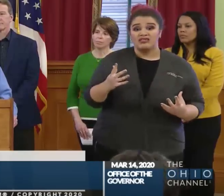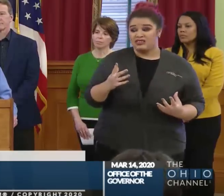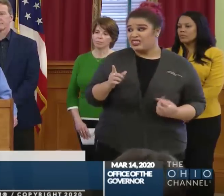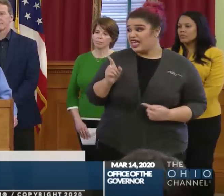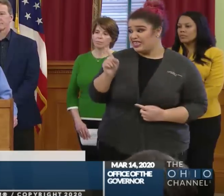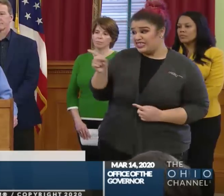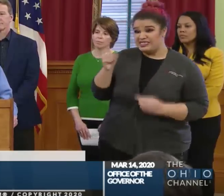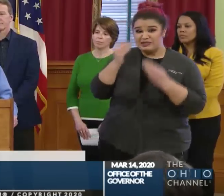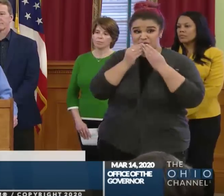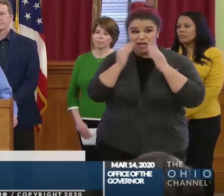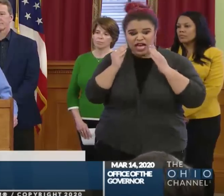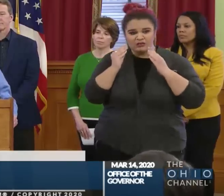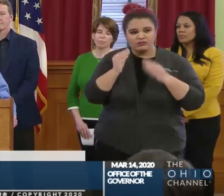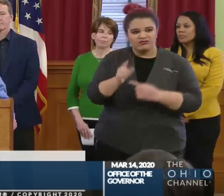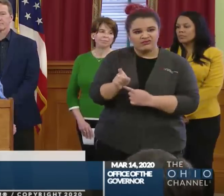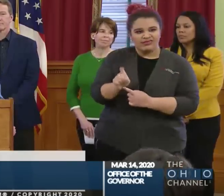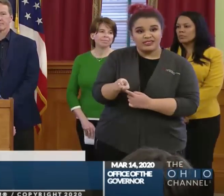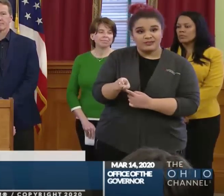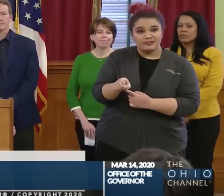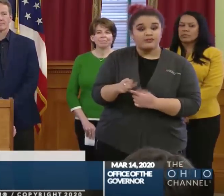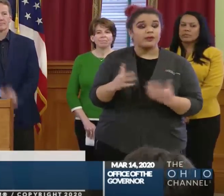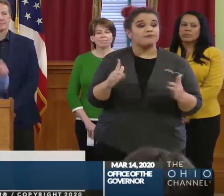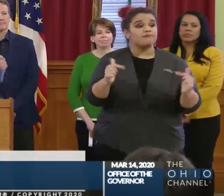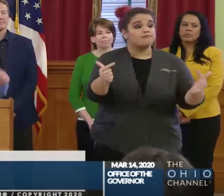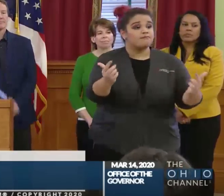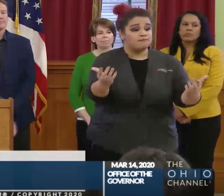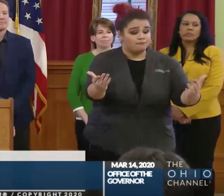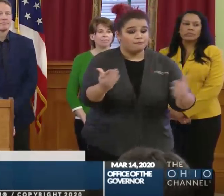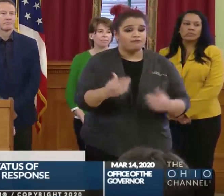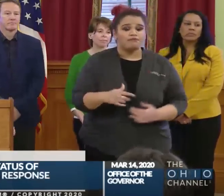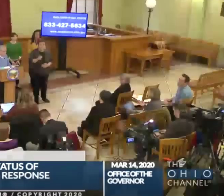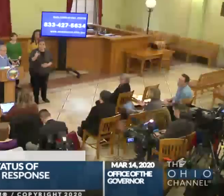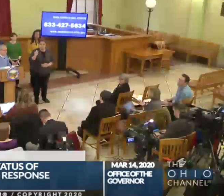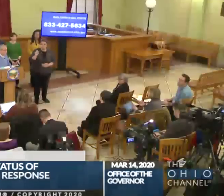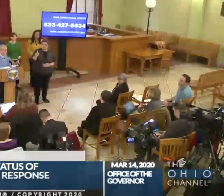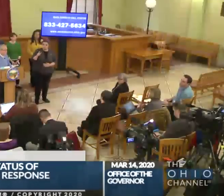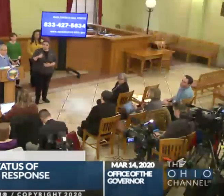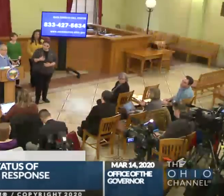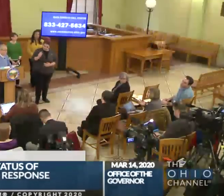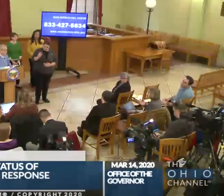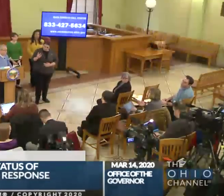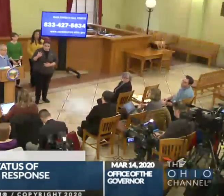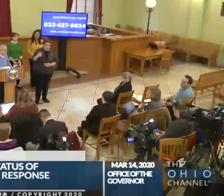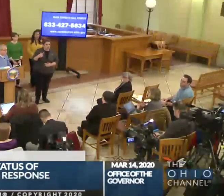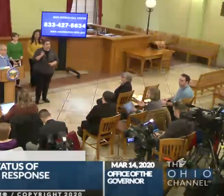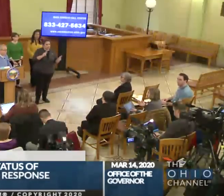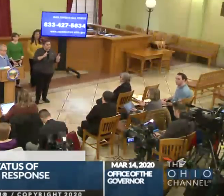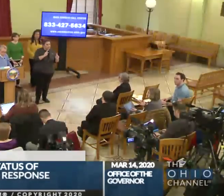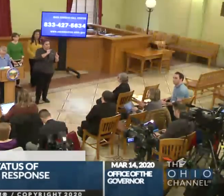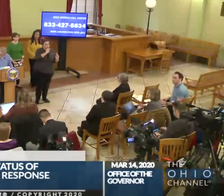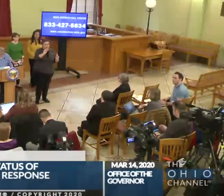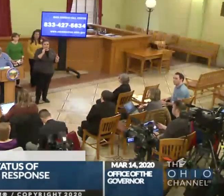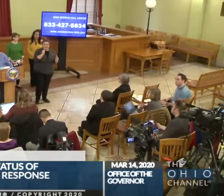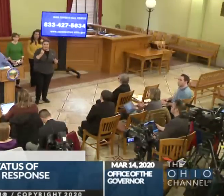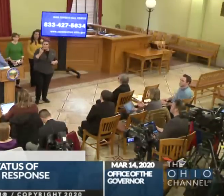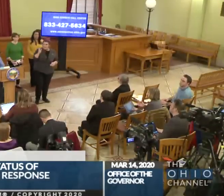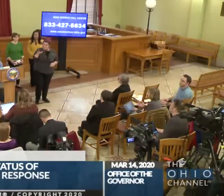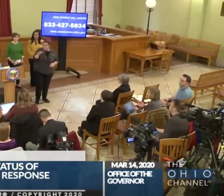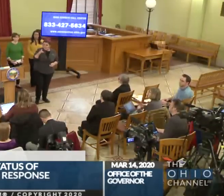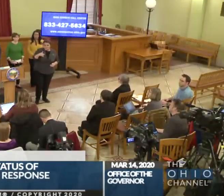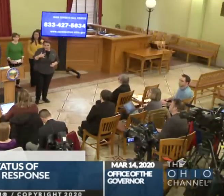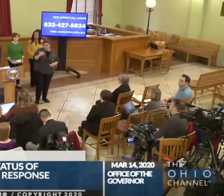these guys are part of that. Who else? So we've been hearing from a lot of people who say they feel ill, they've called their provider, and they've decided